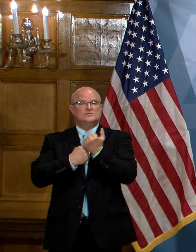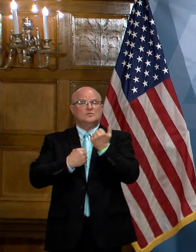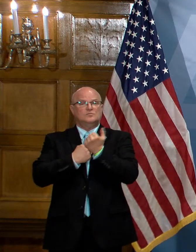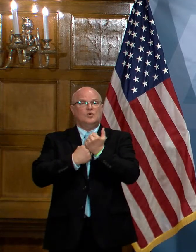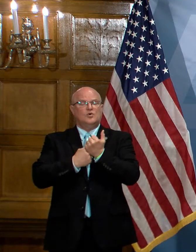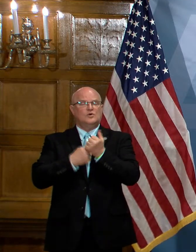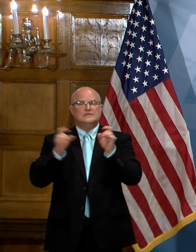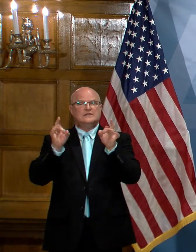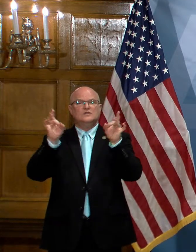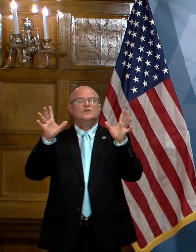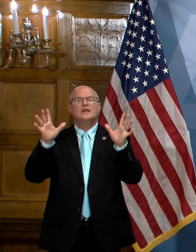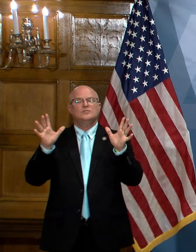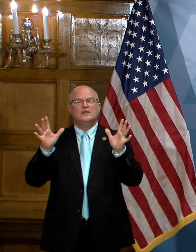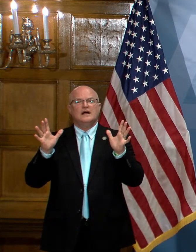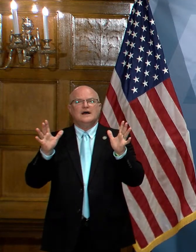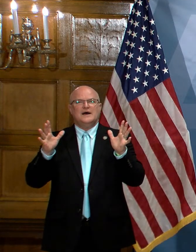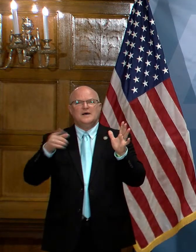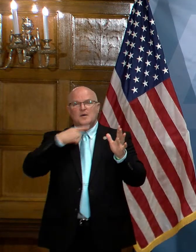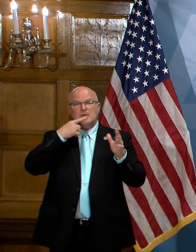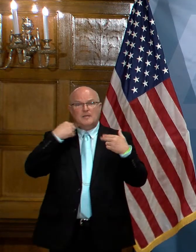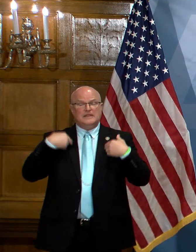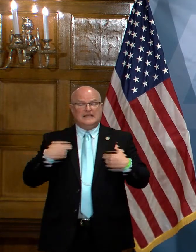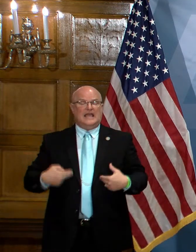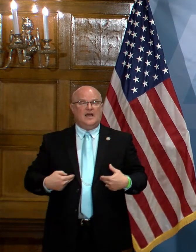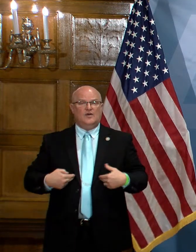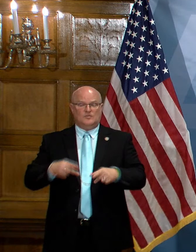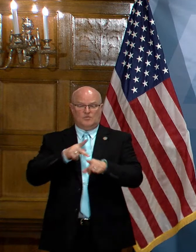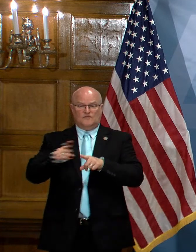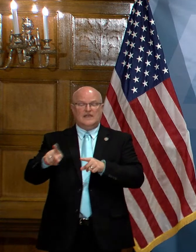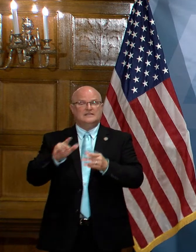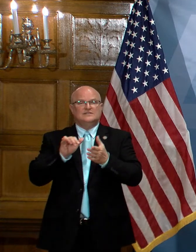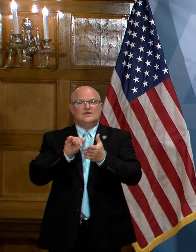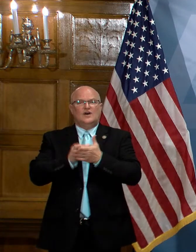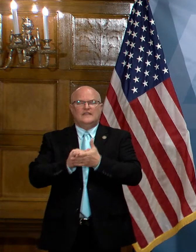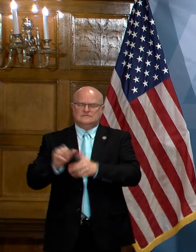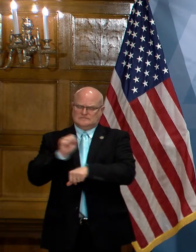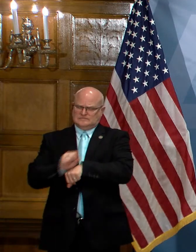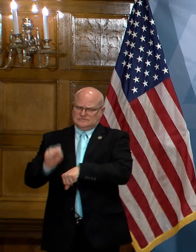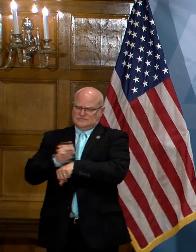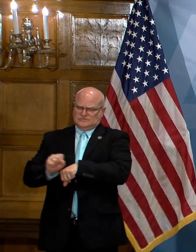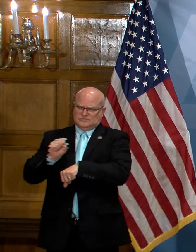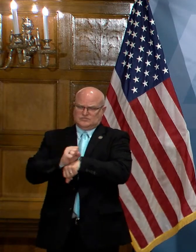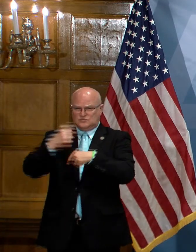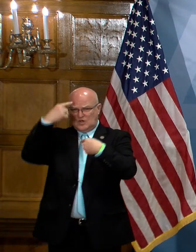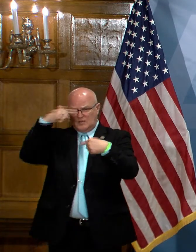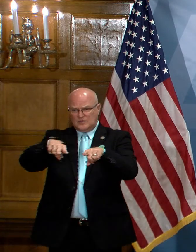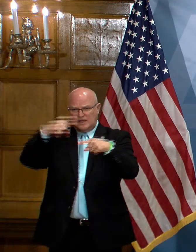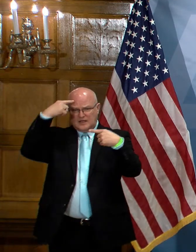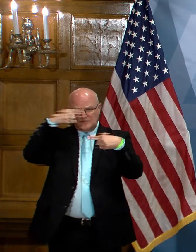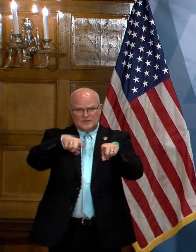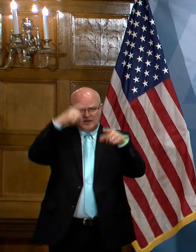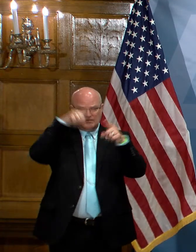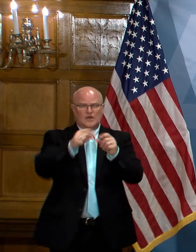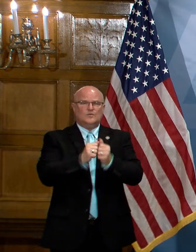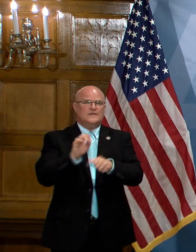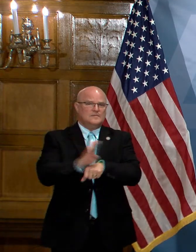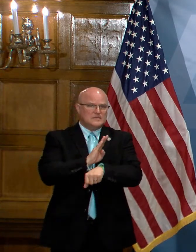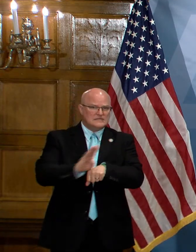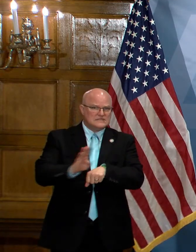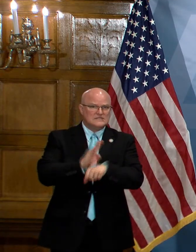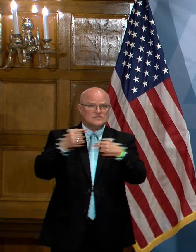the incredible public health professionals that tried to achieve compliance in our